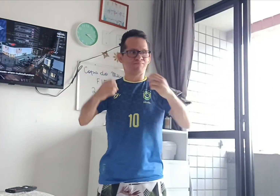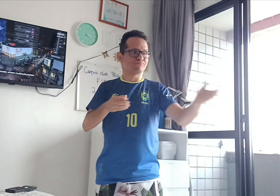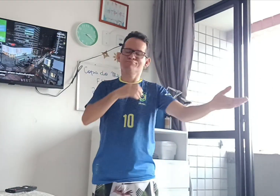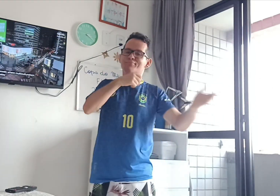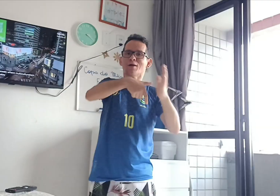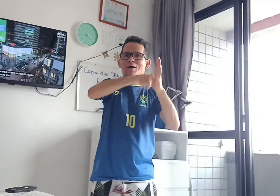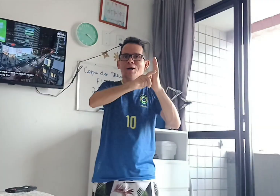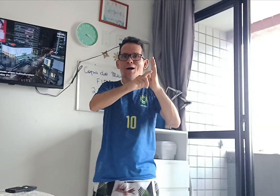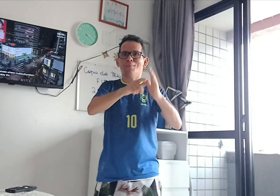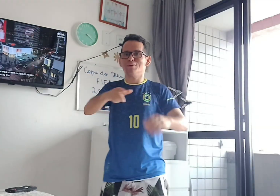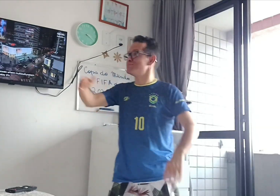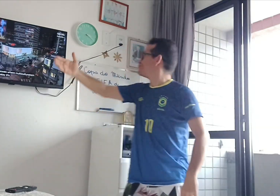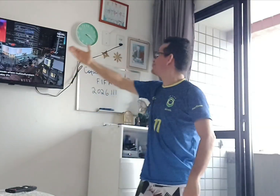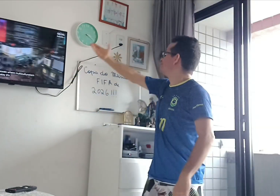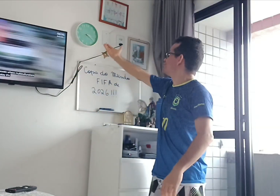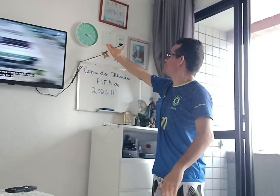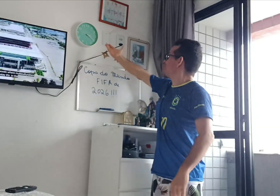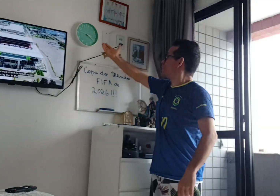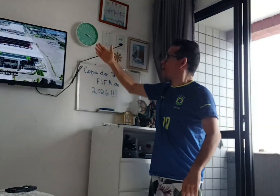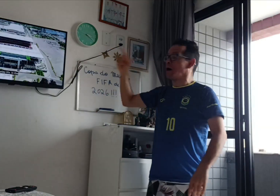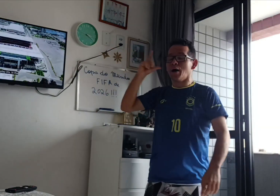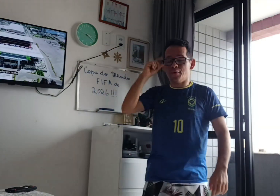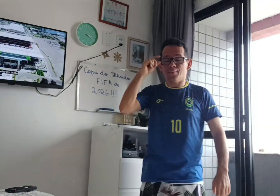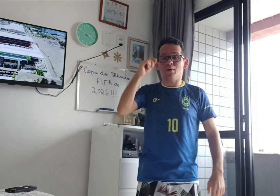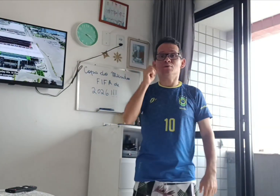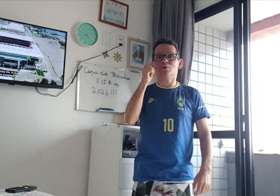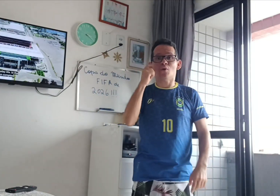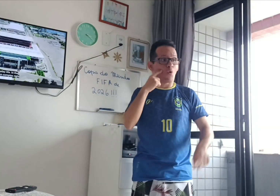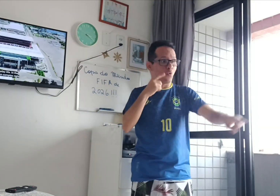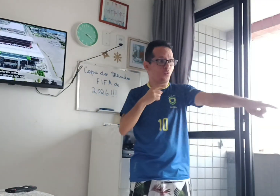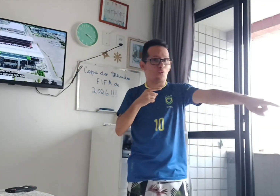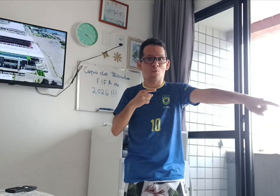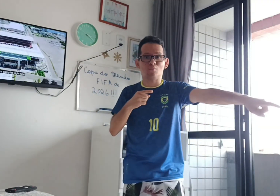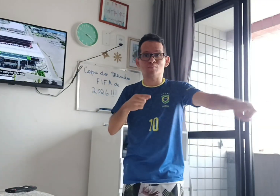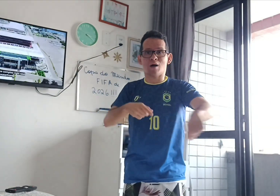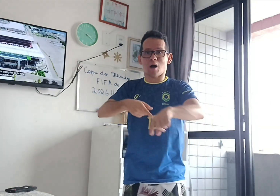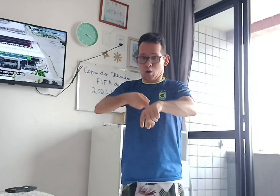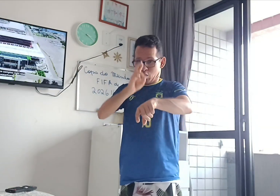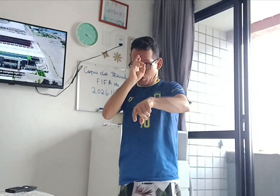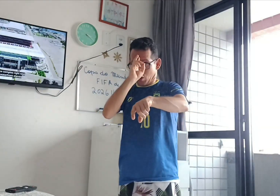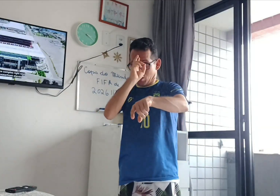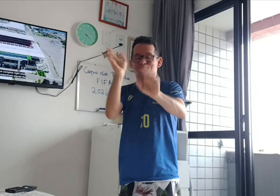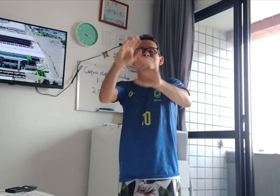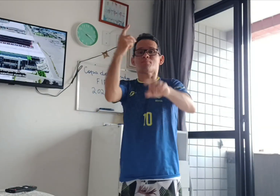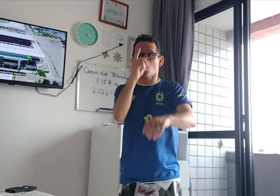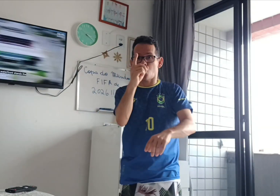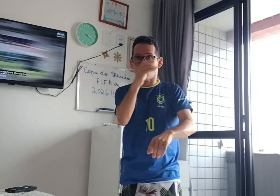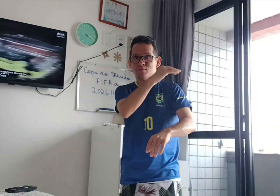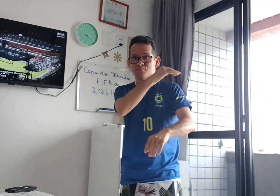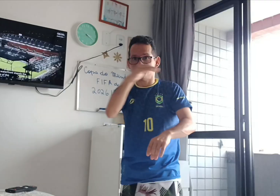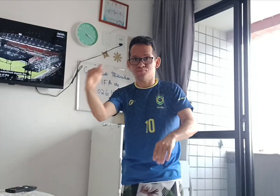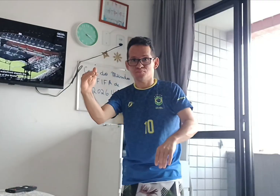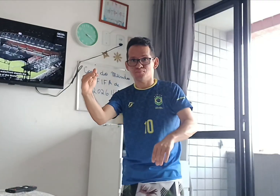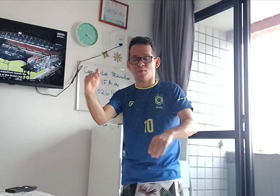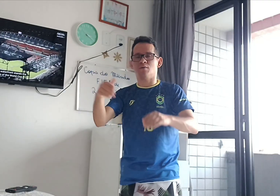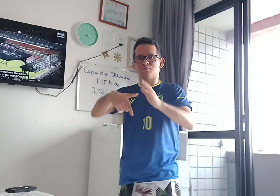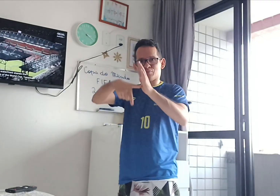of everyday life. In the Exhibition Place complex, right next to the waterfront, stands the smallest venue of the World Cup,